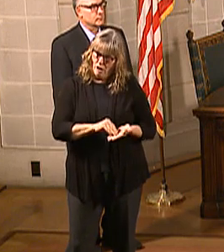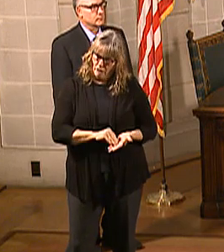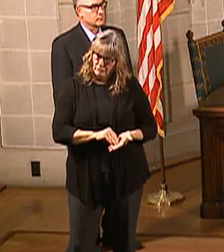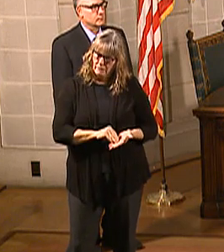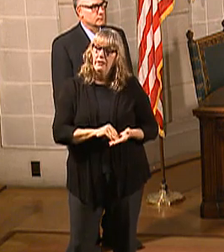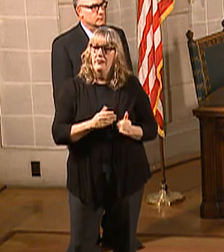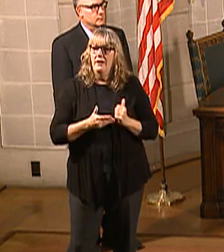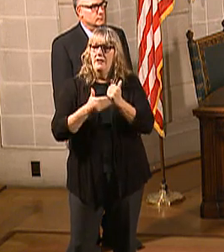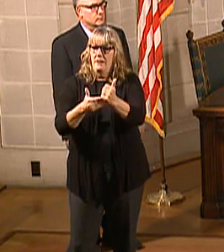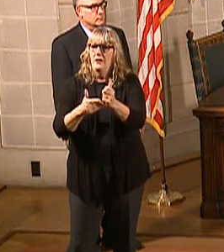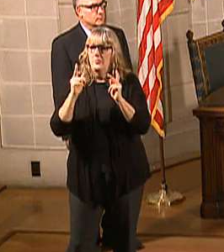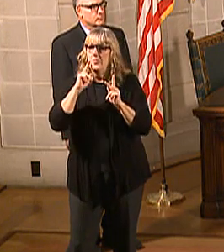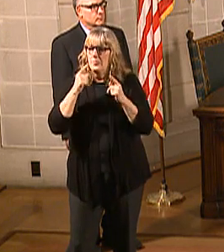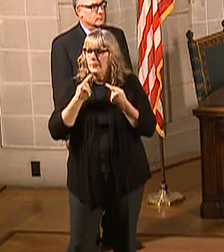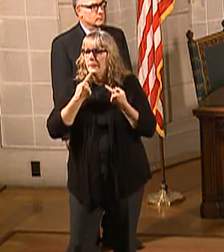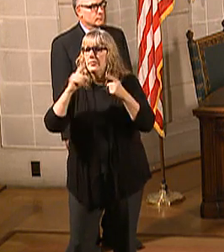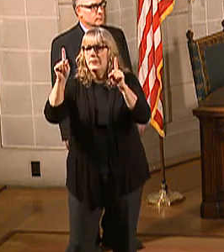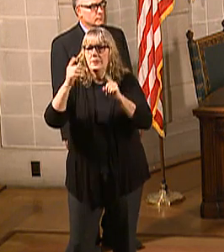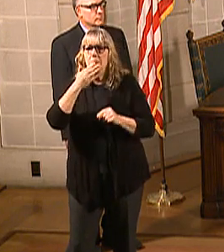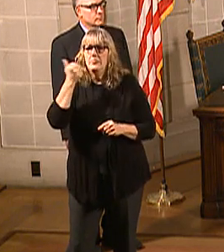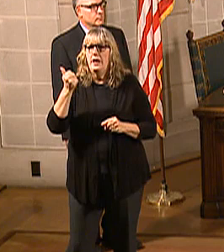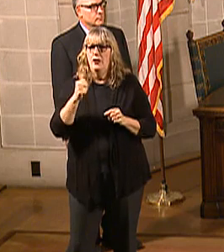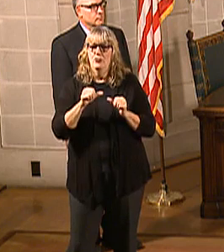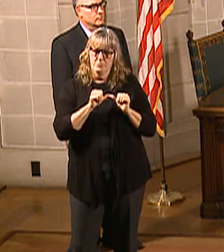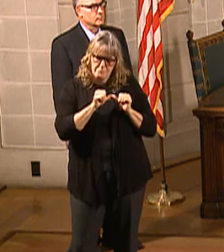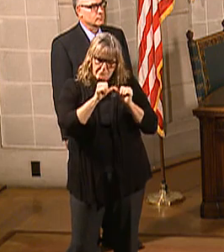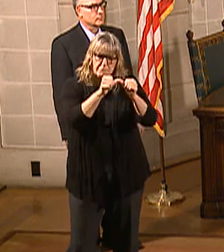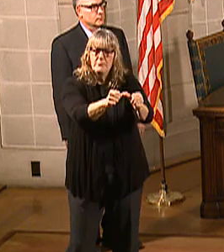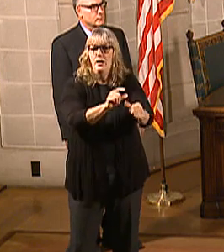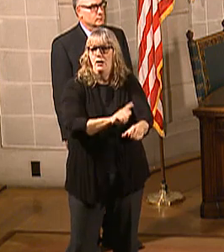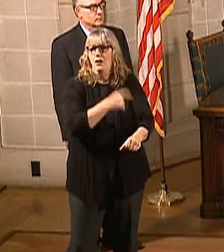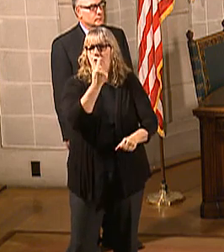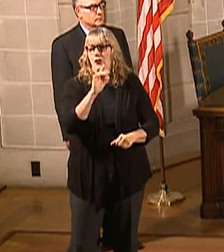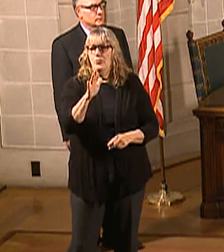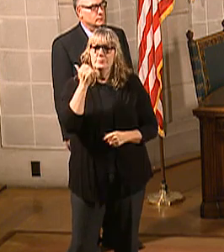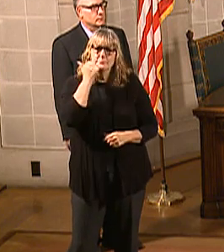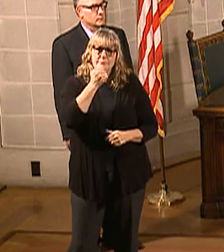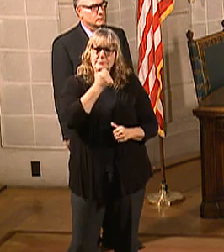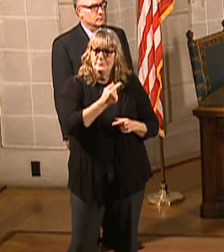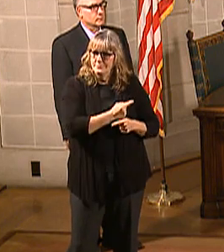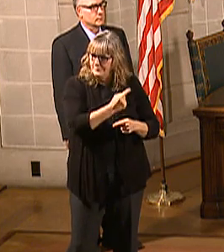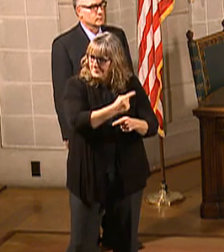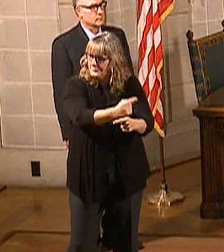does help people achieve better and last longer in their health routines. So